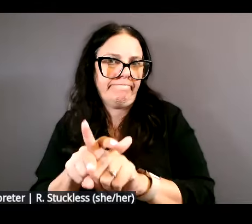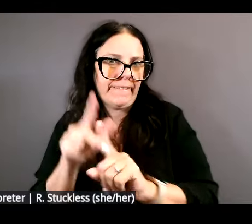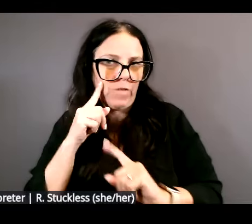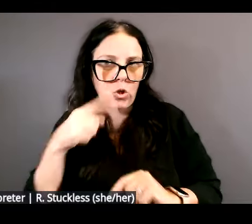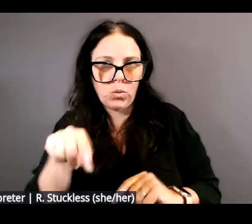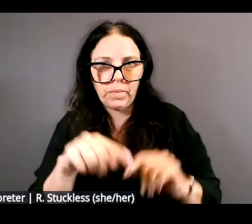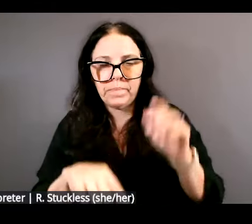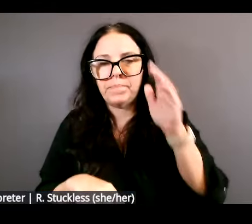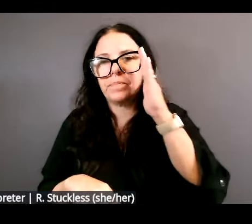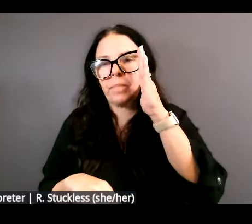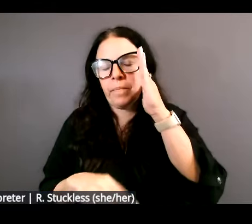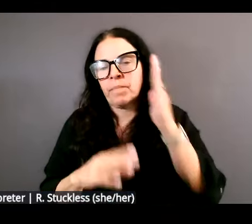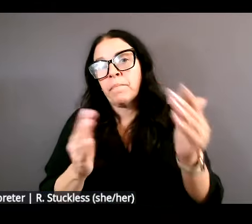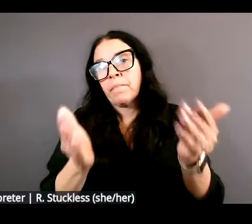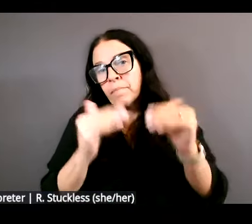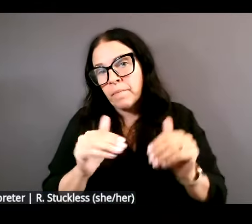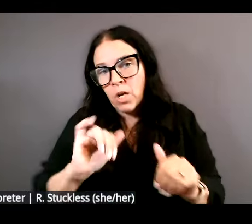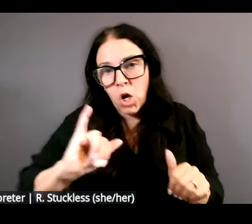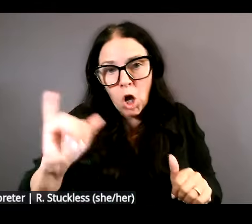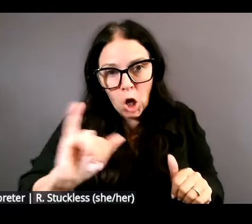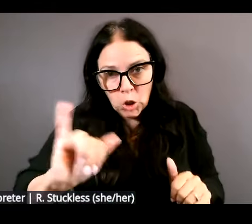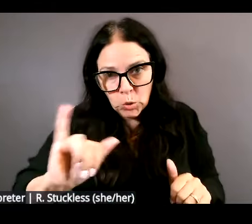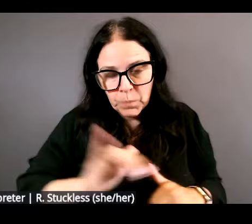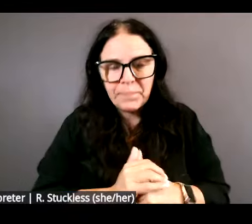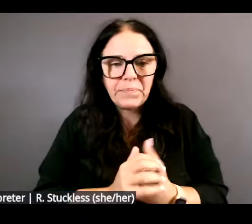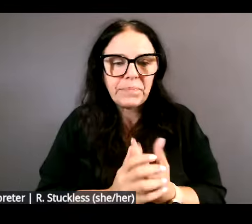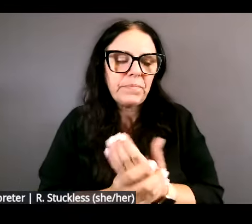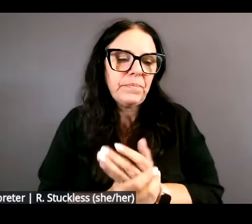also, the idea of